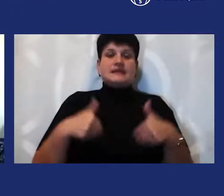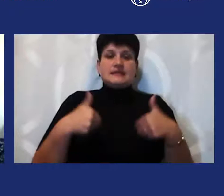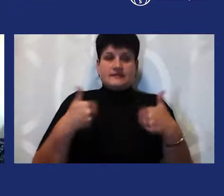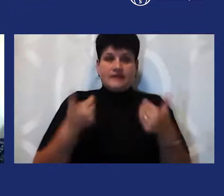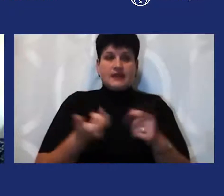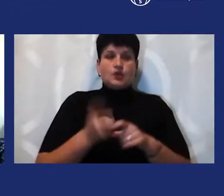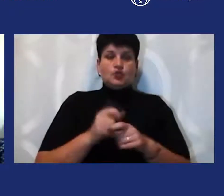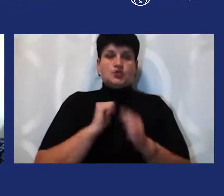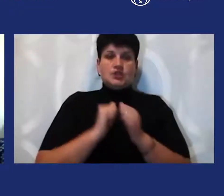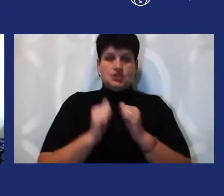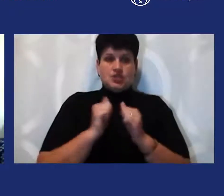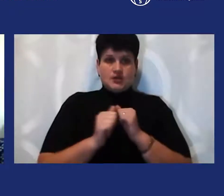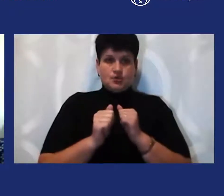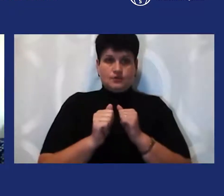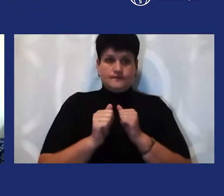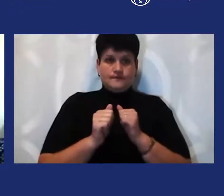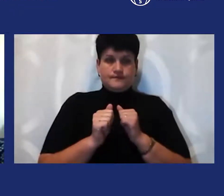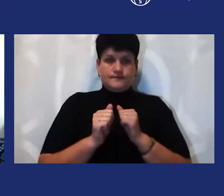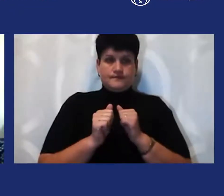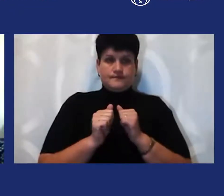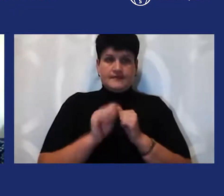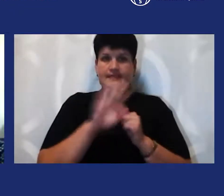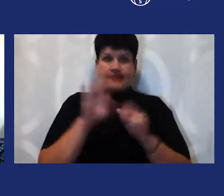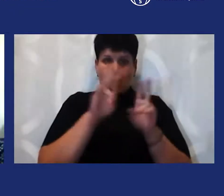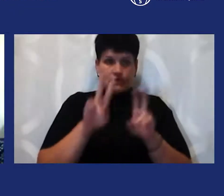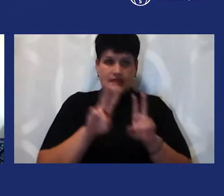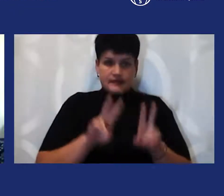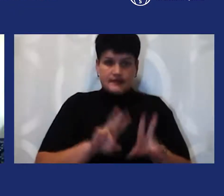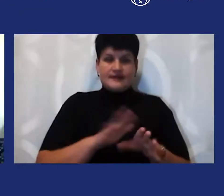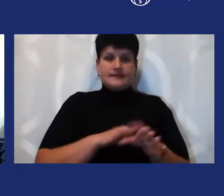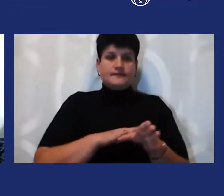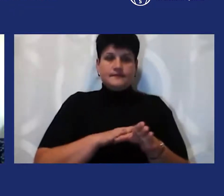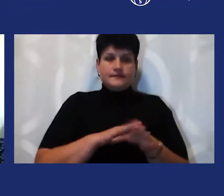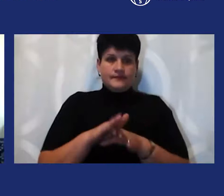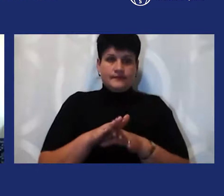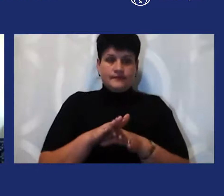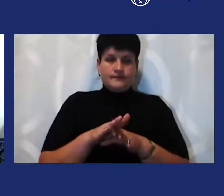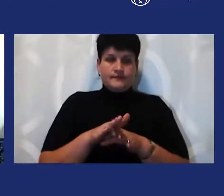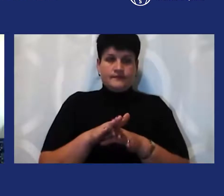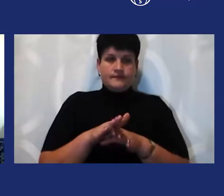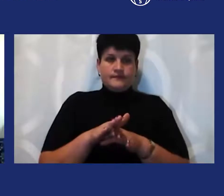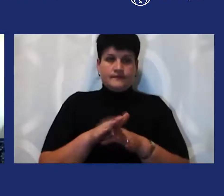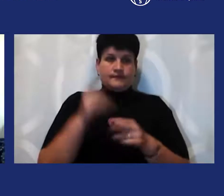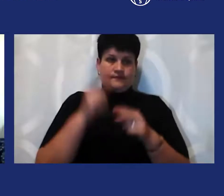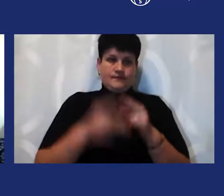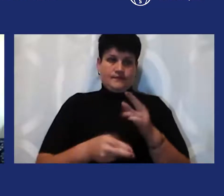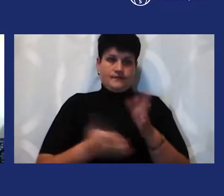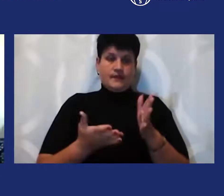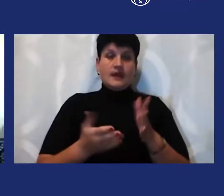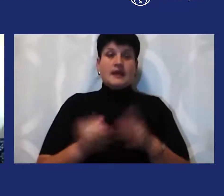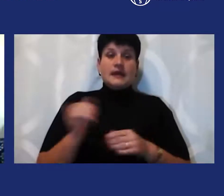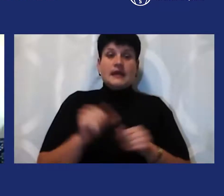We usually we have had a lot of election disputes